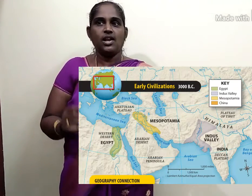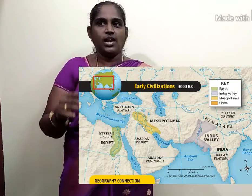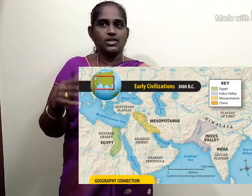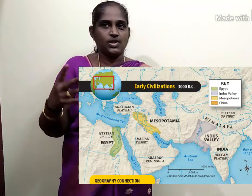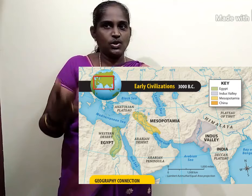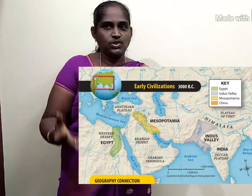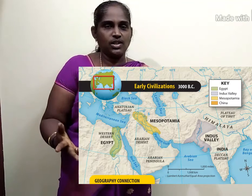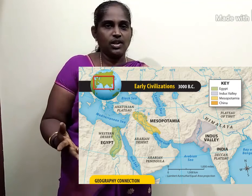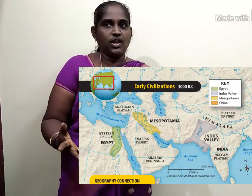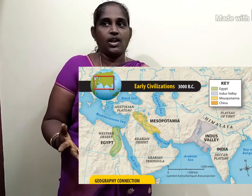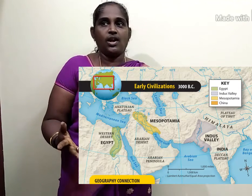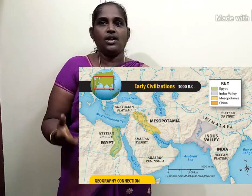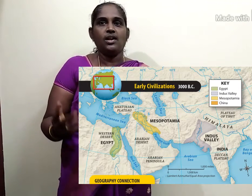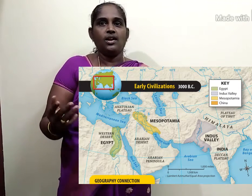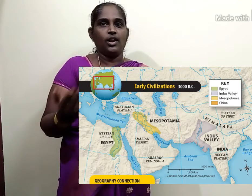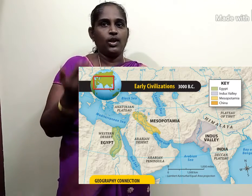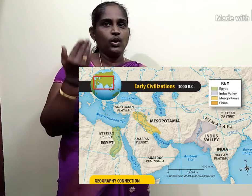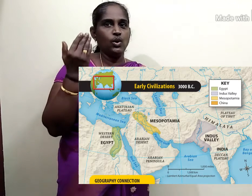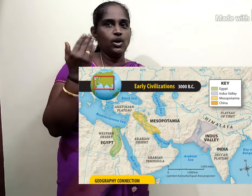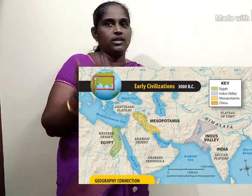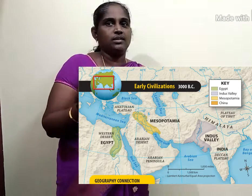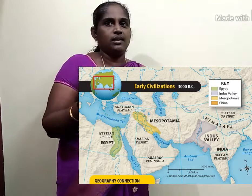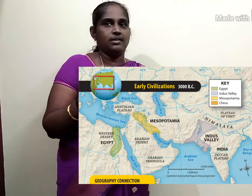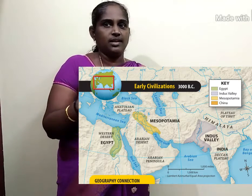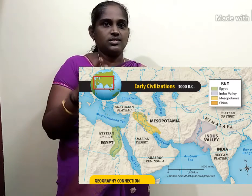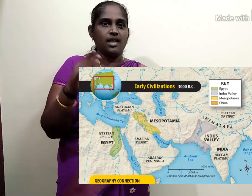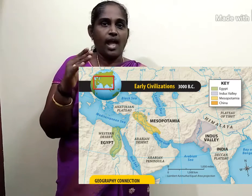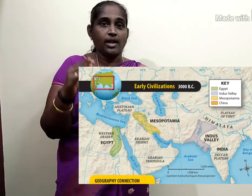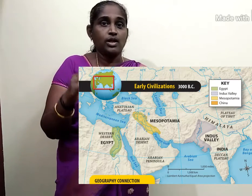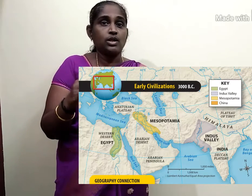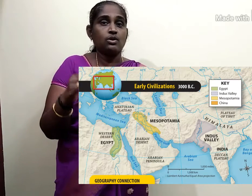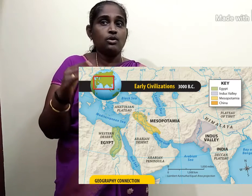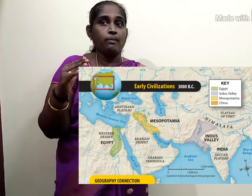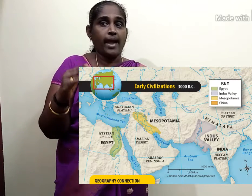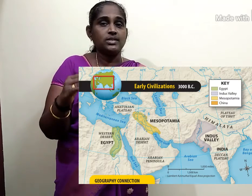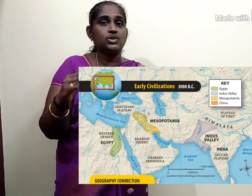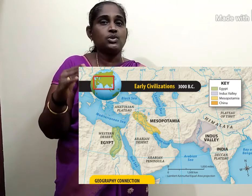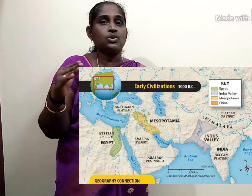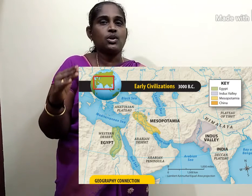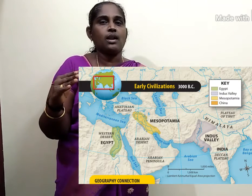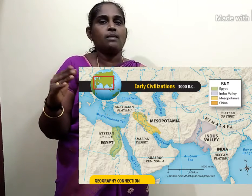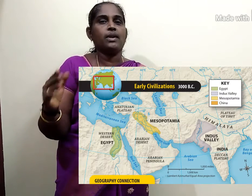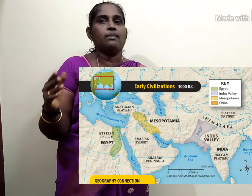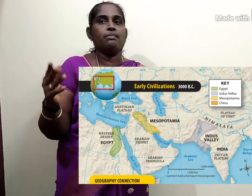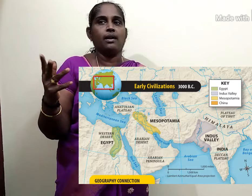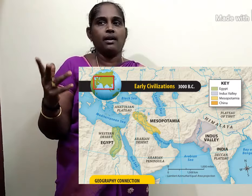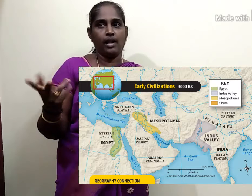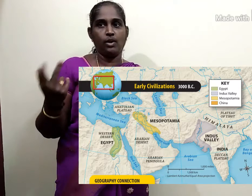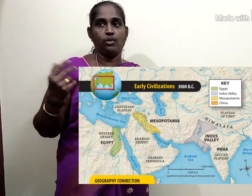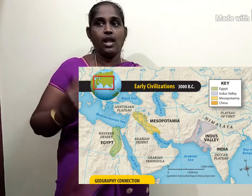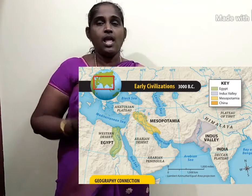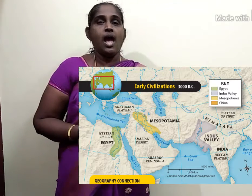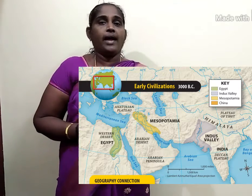in South India, Neolithic, that is agro-pastoral people lived, and